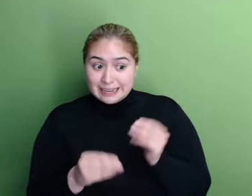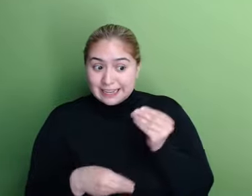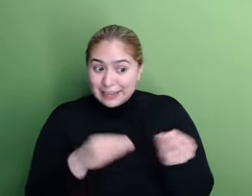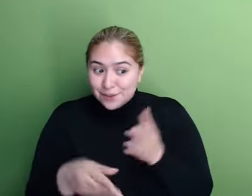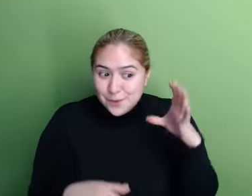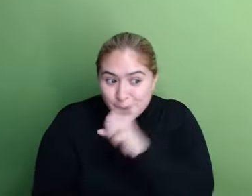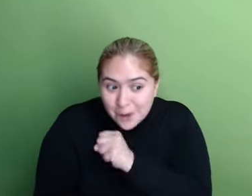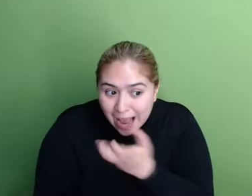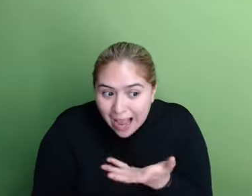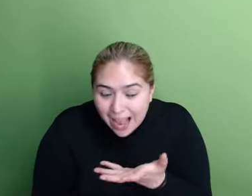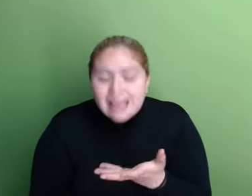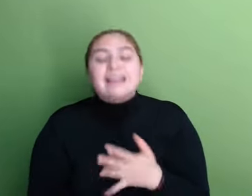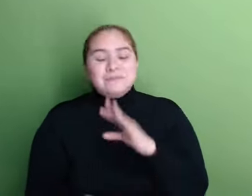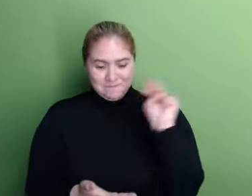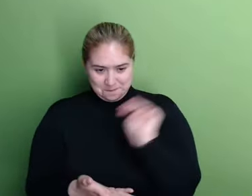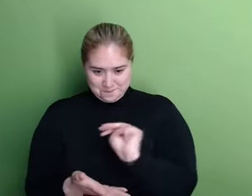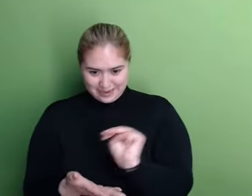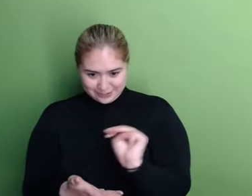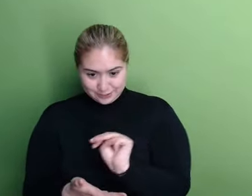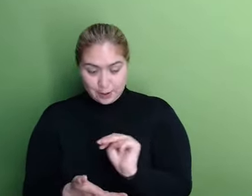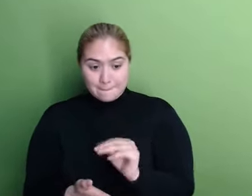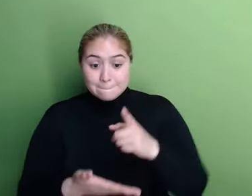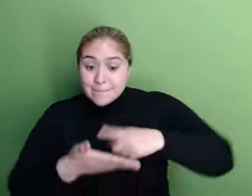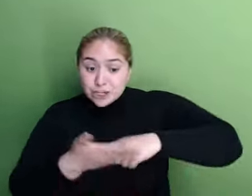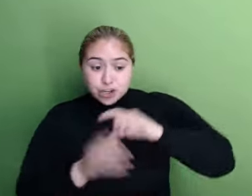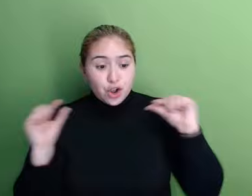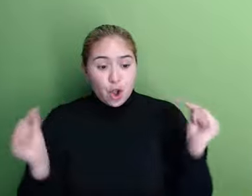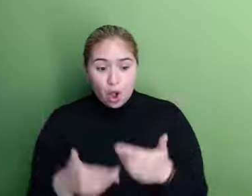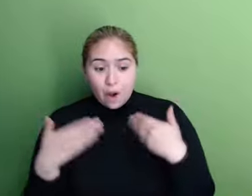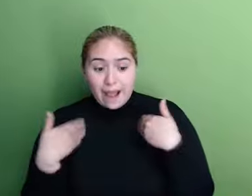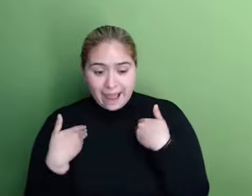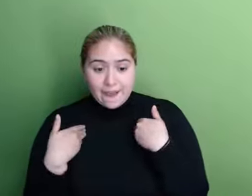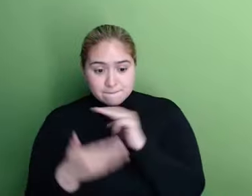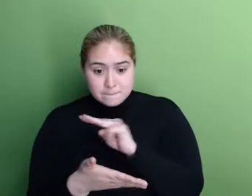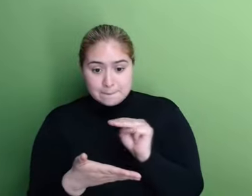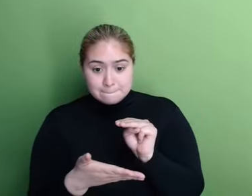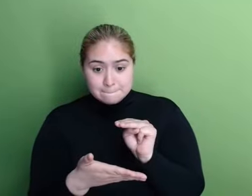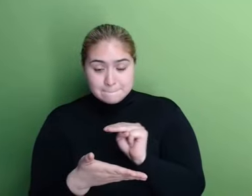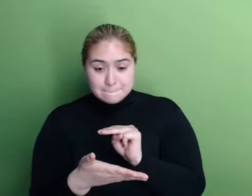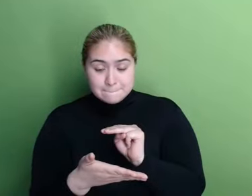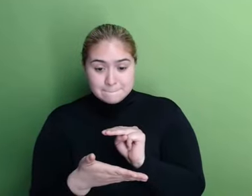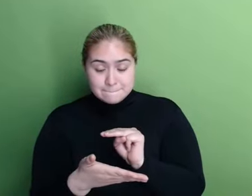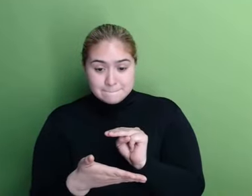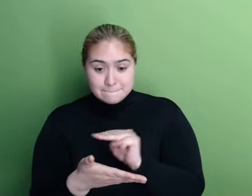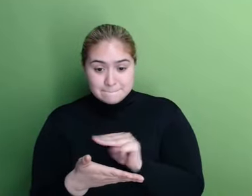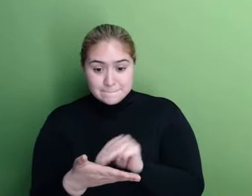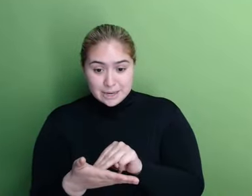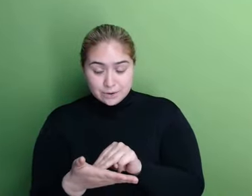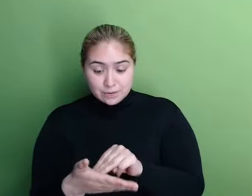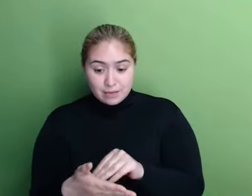So everybody make sure that each table gets some mesoderm. Now, not everybody in the table needs the same kind. Just make